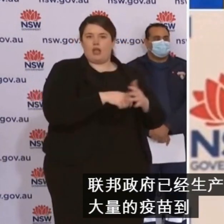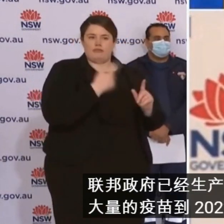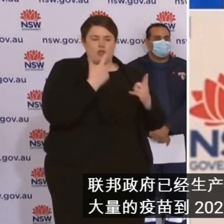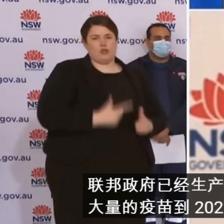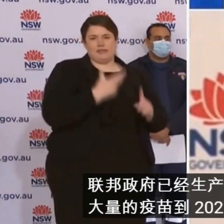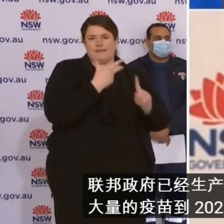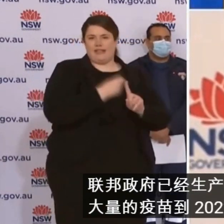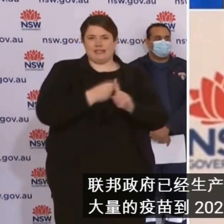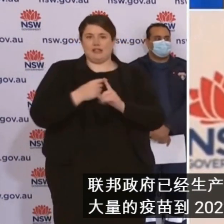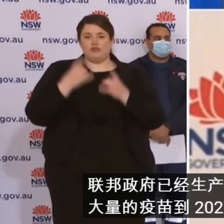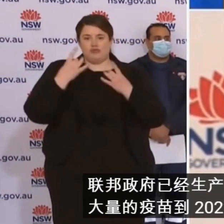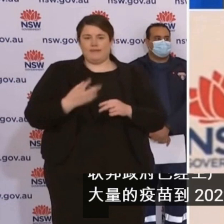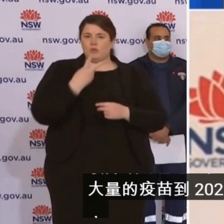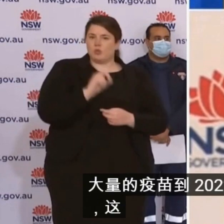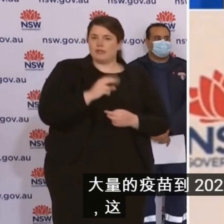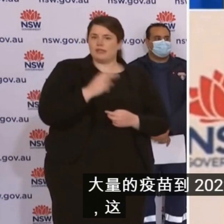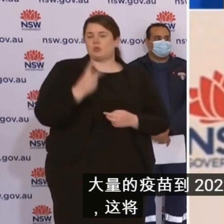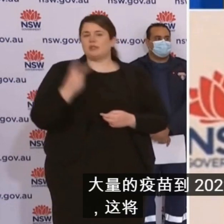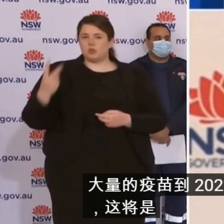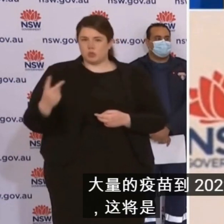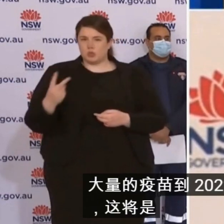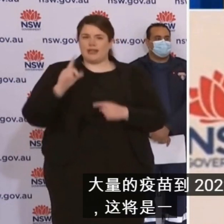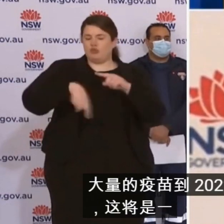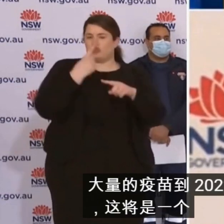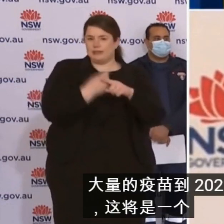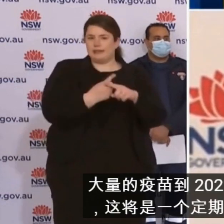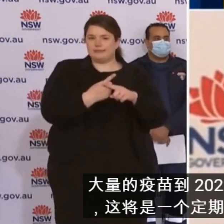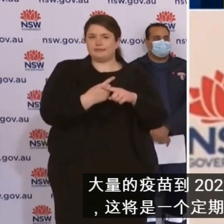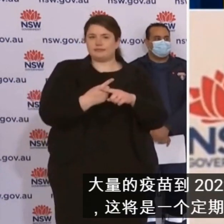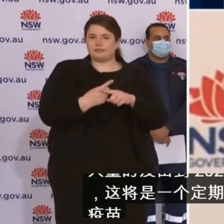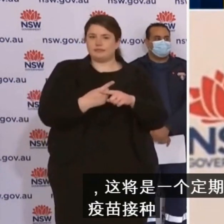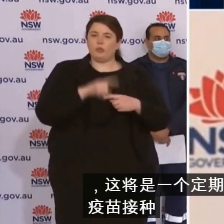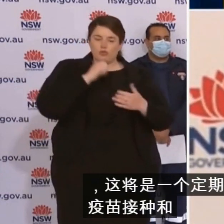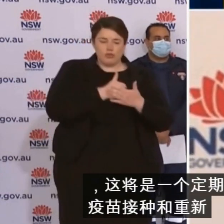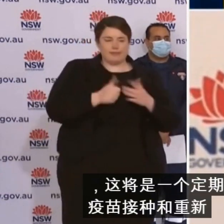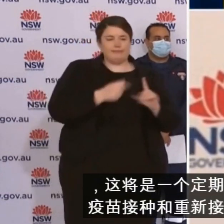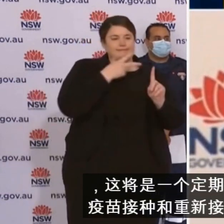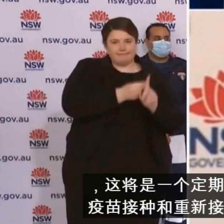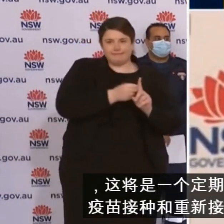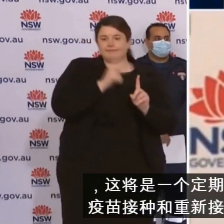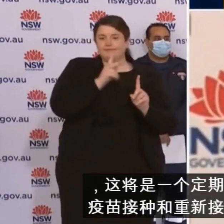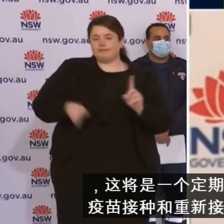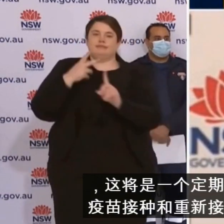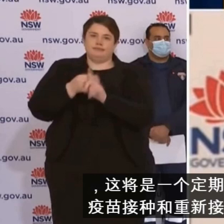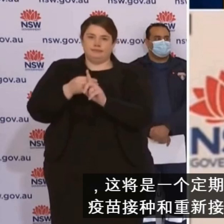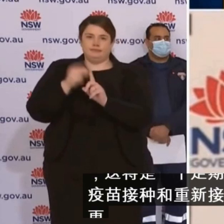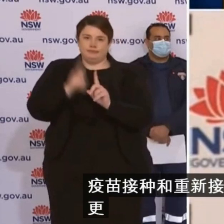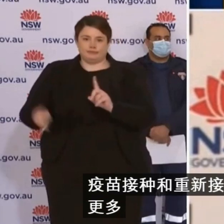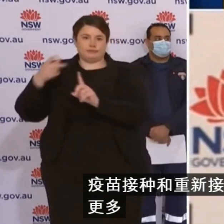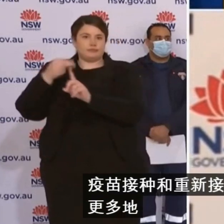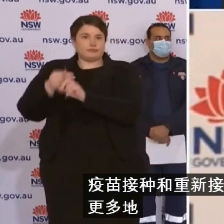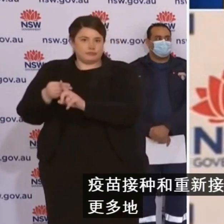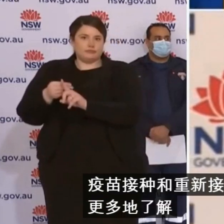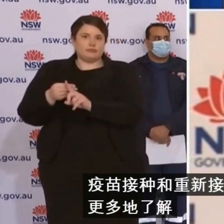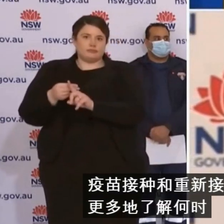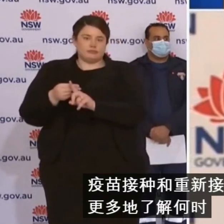vaccine into 2022, and this will be a regular cycle of vaccination and revaccination as we learn